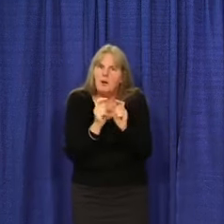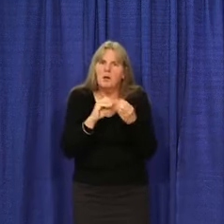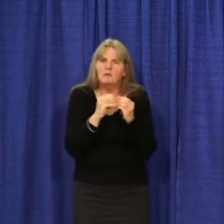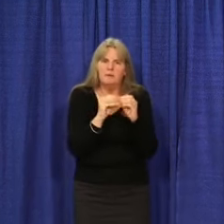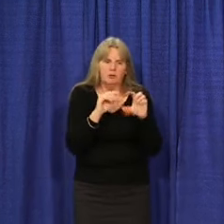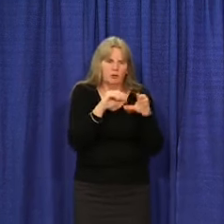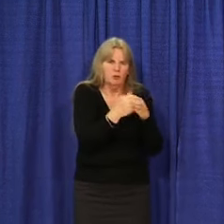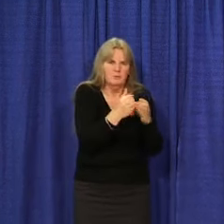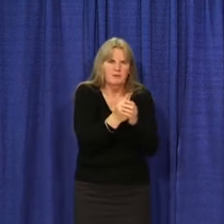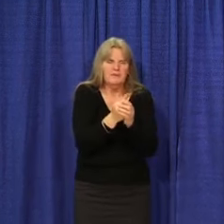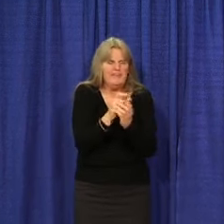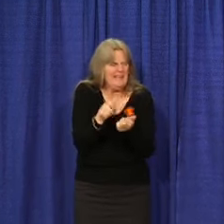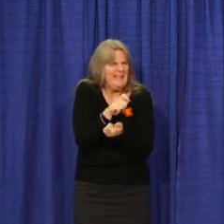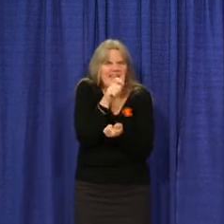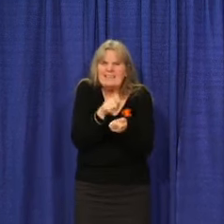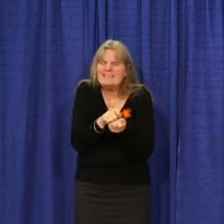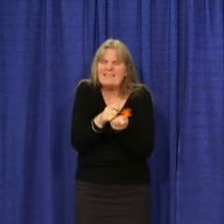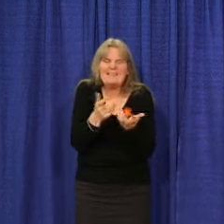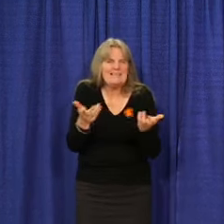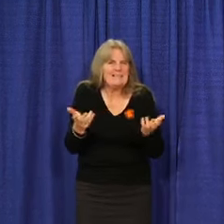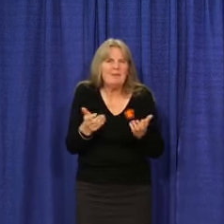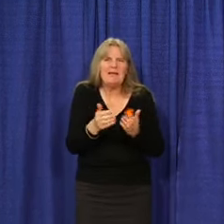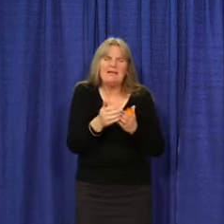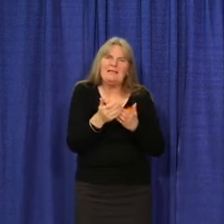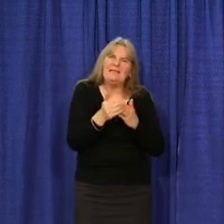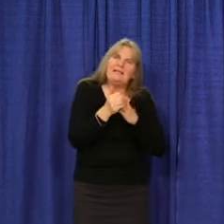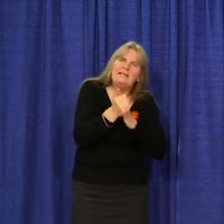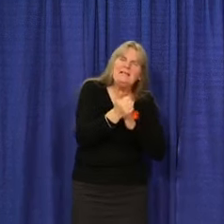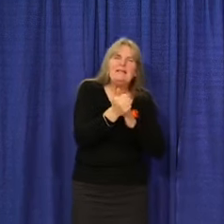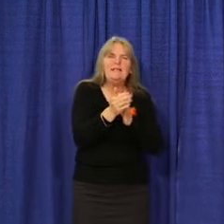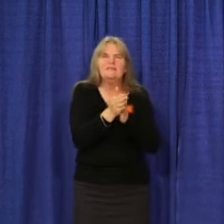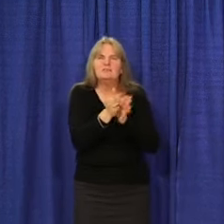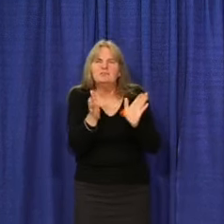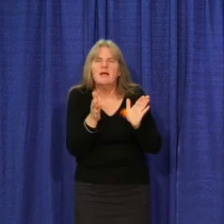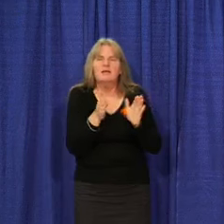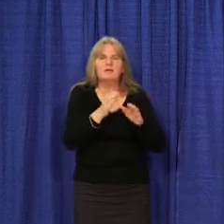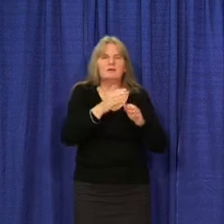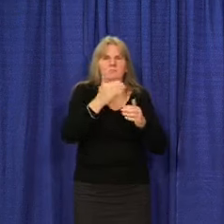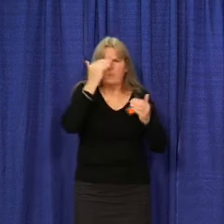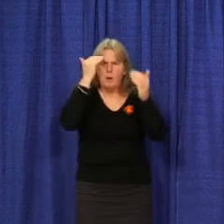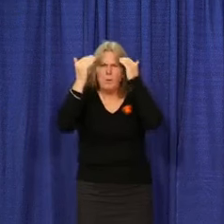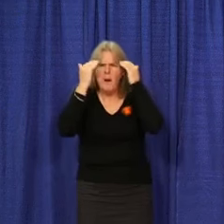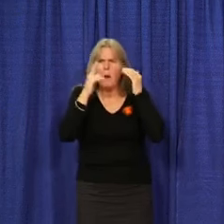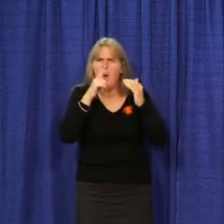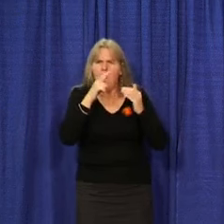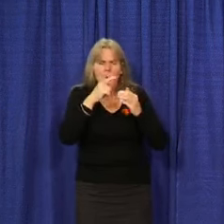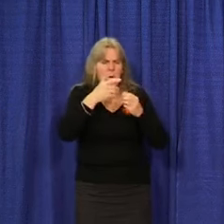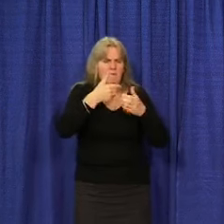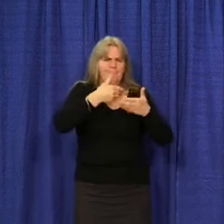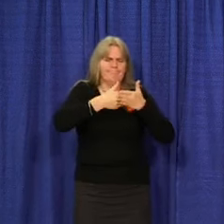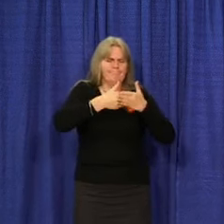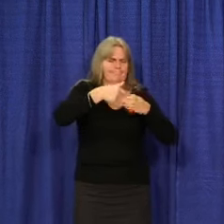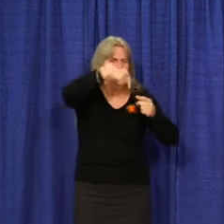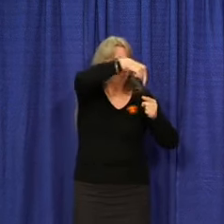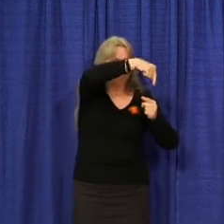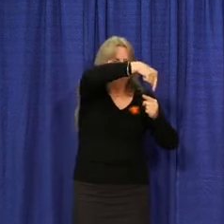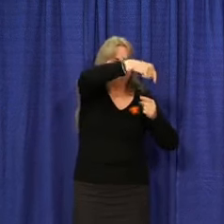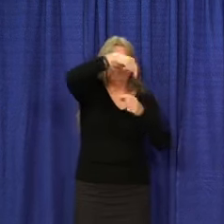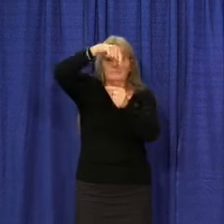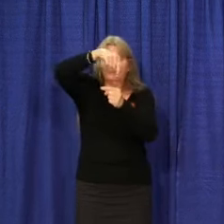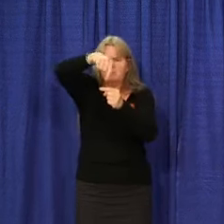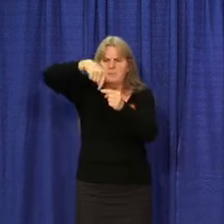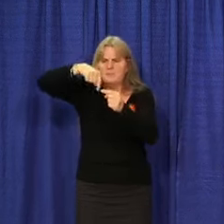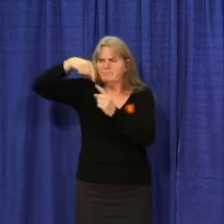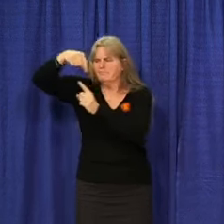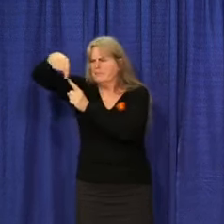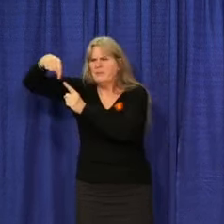no hard math here. This is guidance that should help you be aware of your contacts and keep them small. If your social